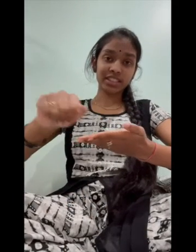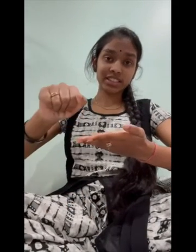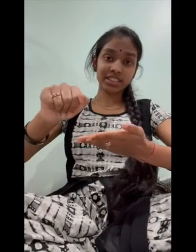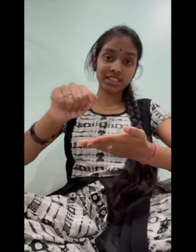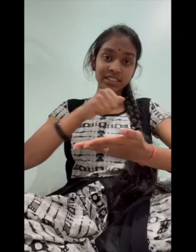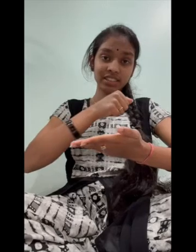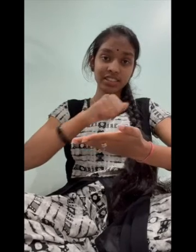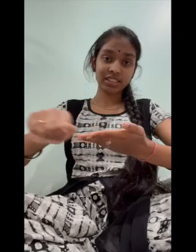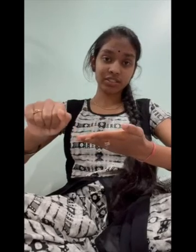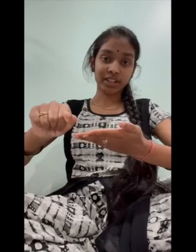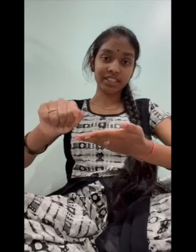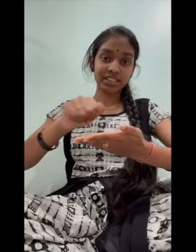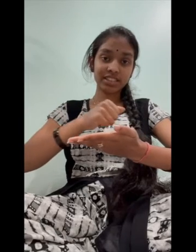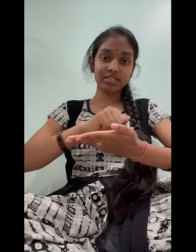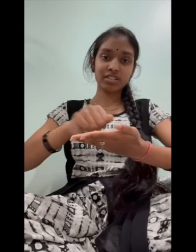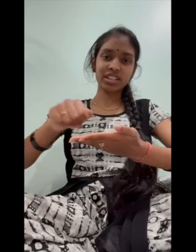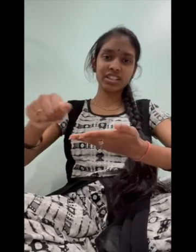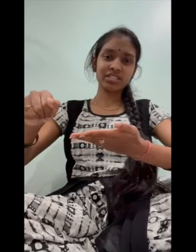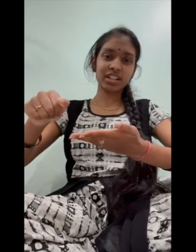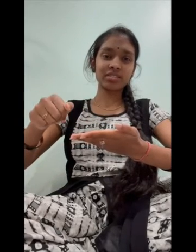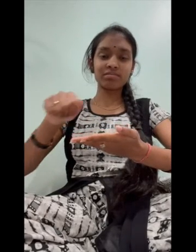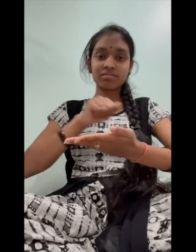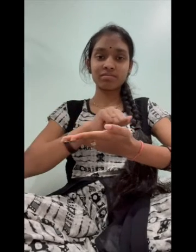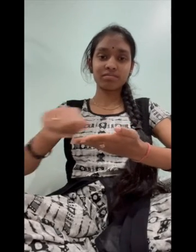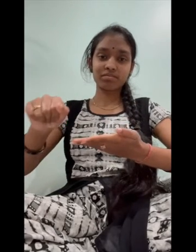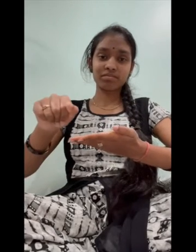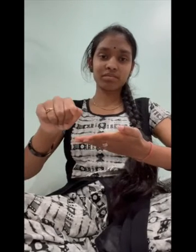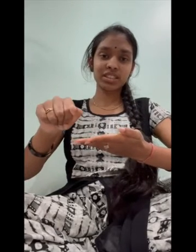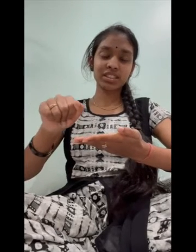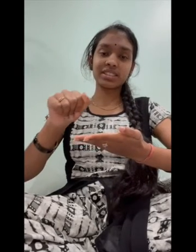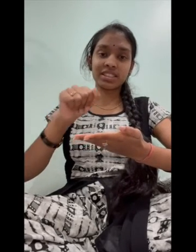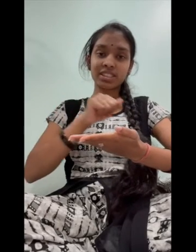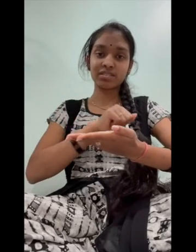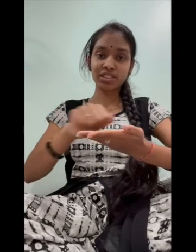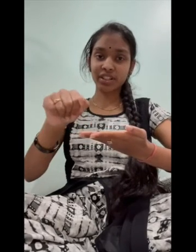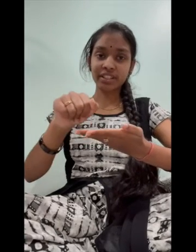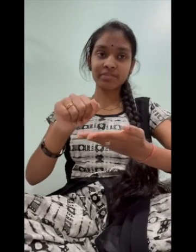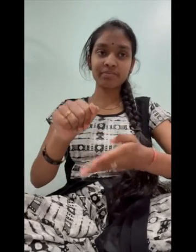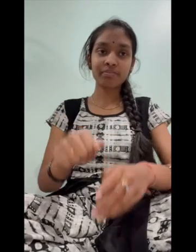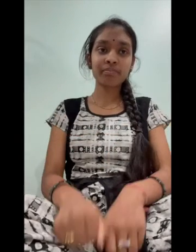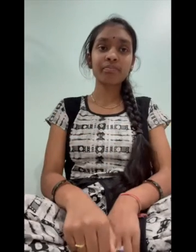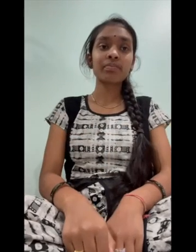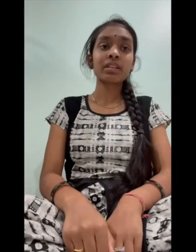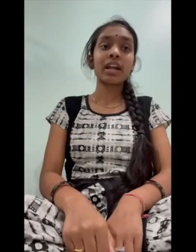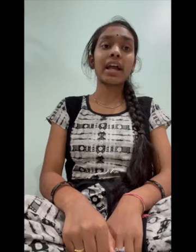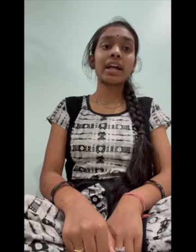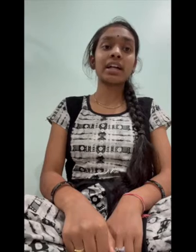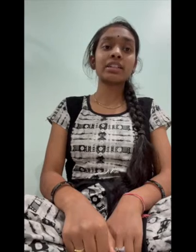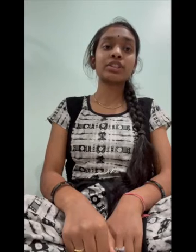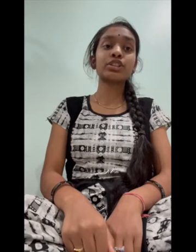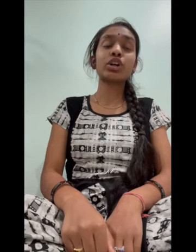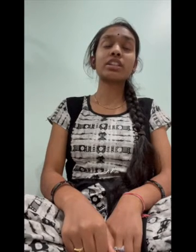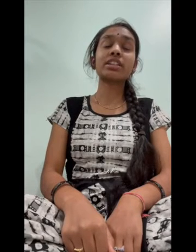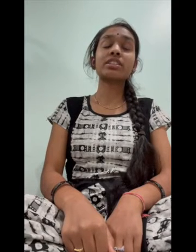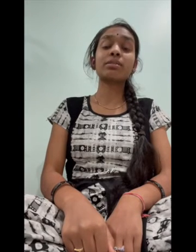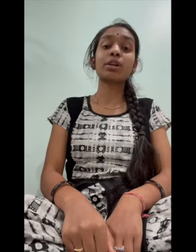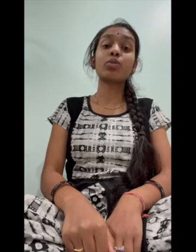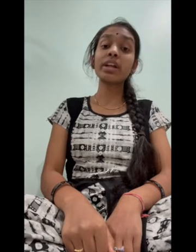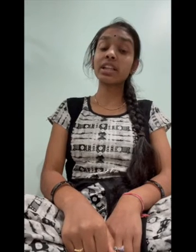this to write. Or you can do that, but this is easier, to write. And to jot down something